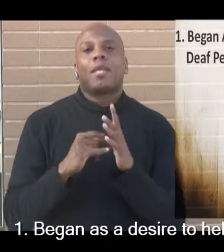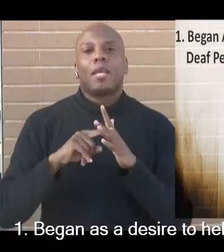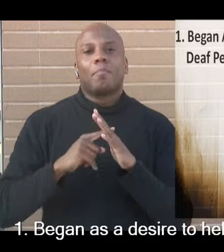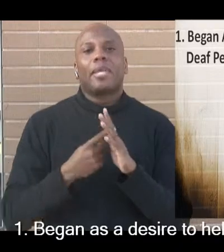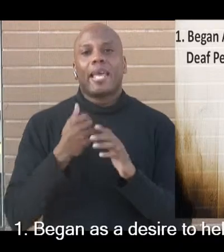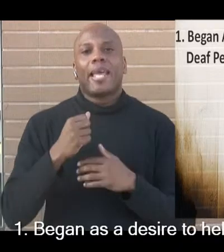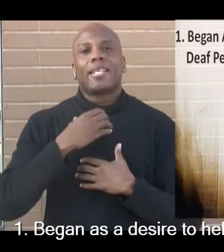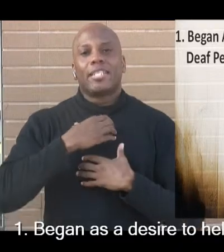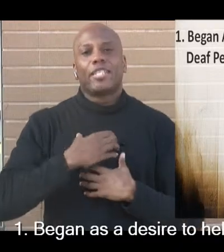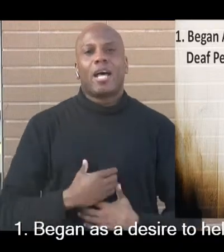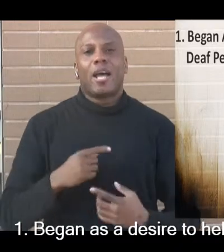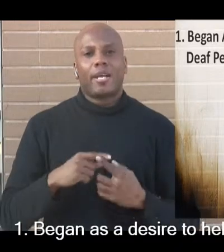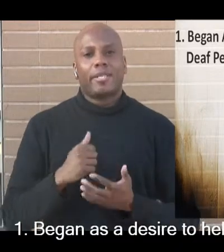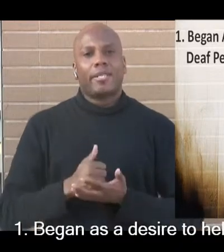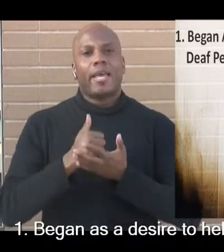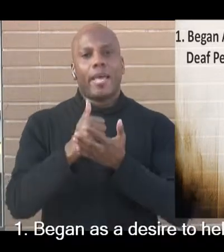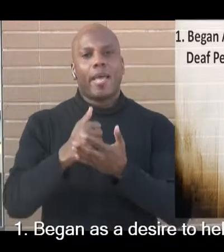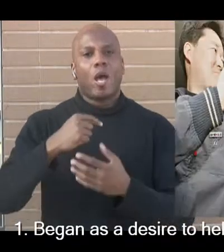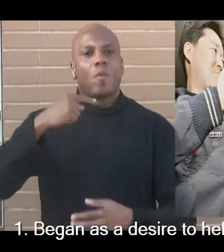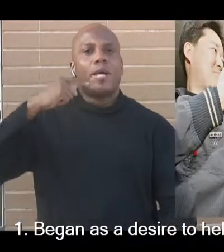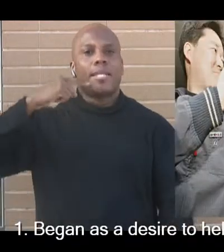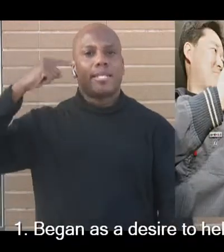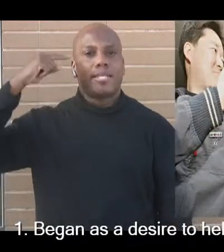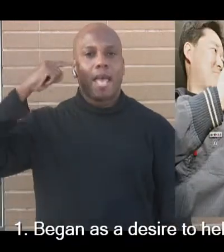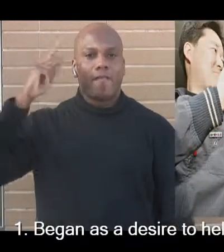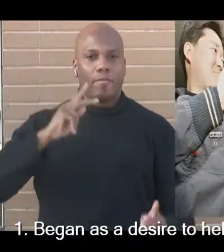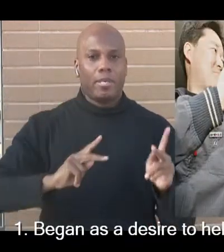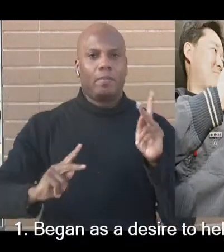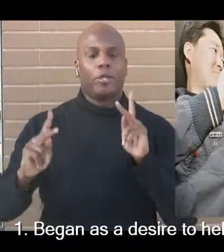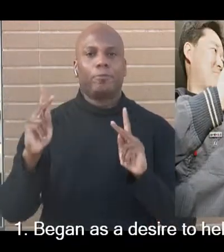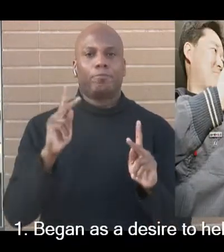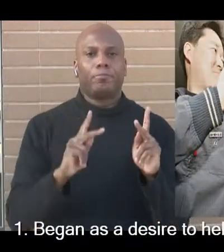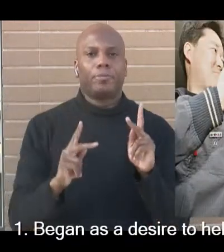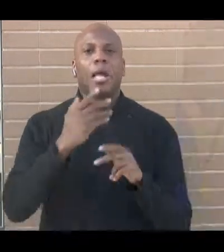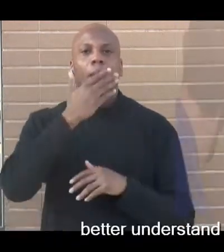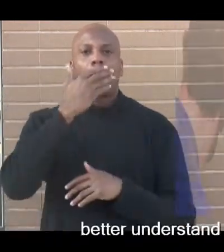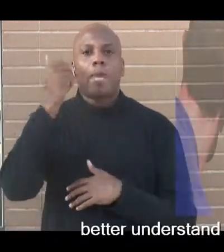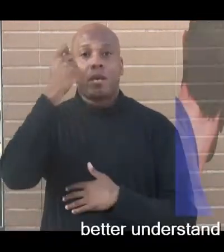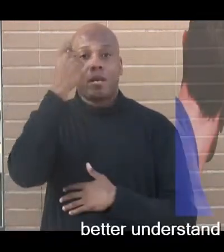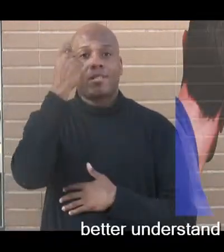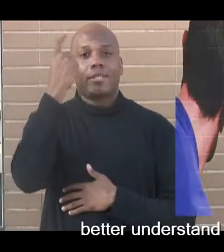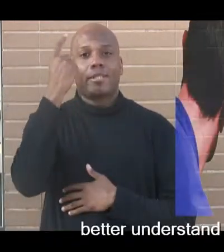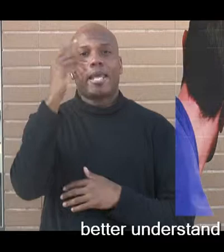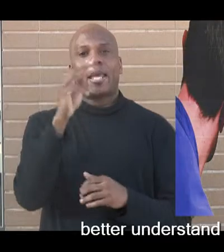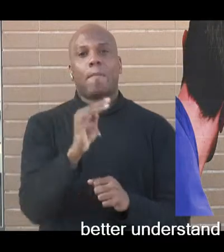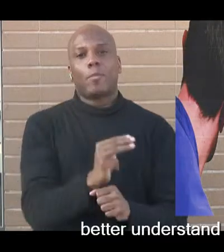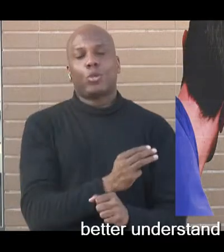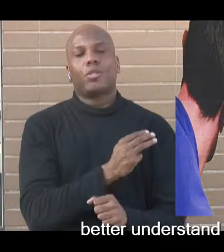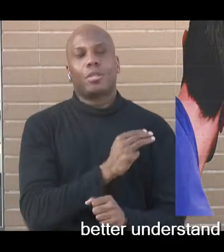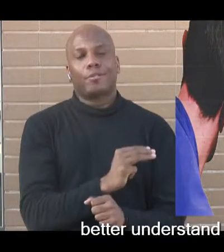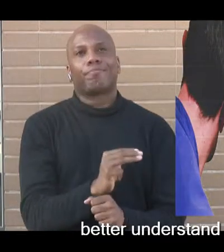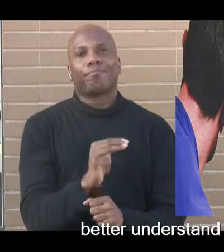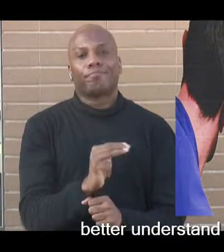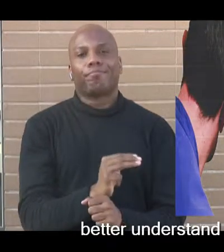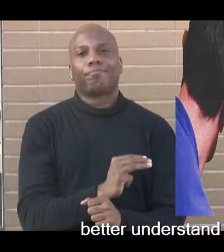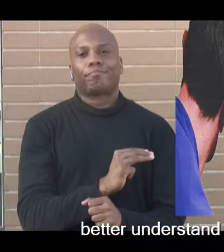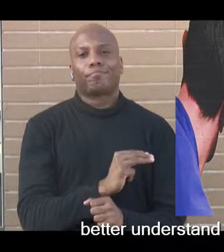Number one, it began as a desire to help deaf people better understand music.